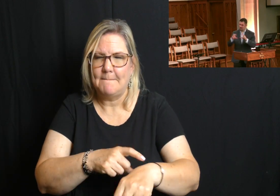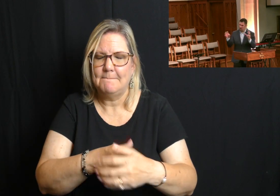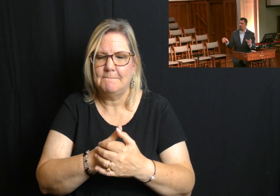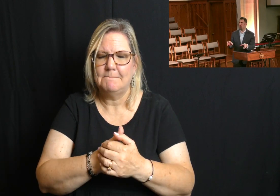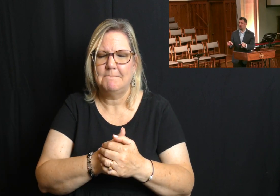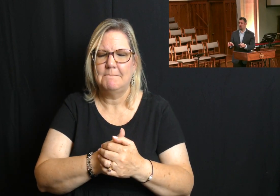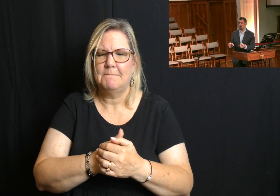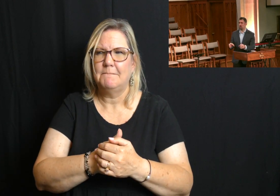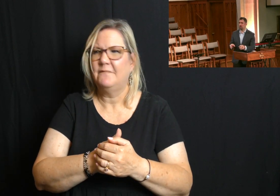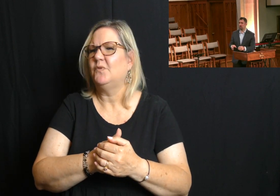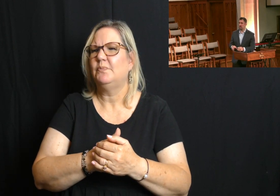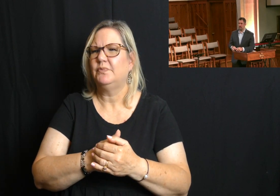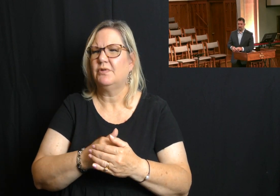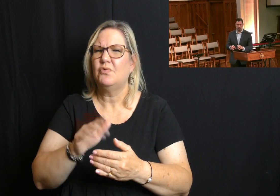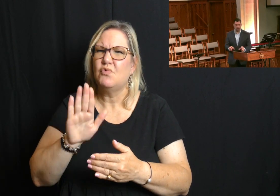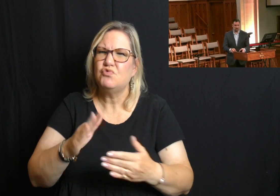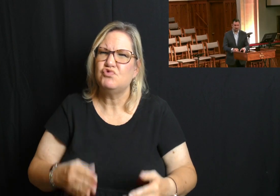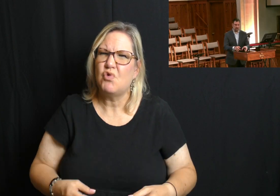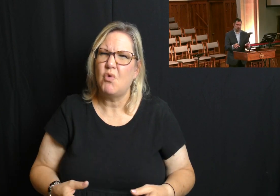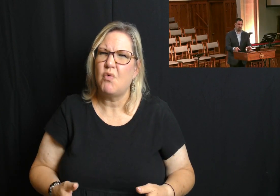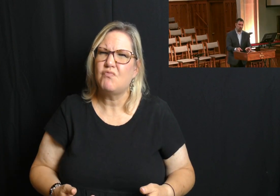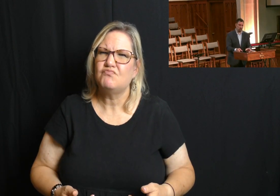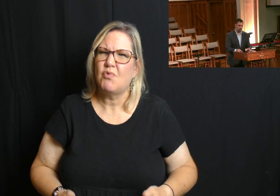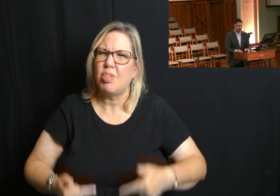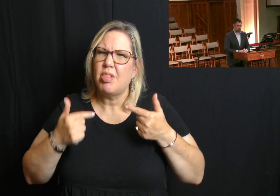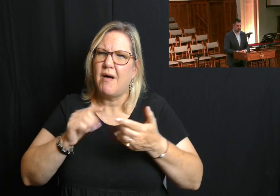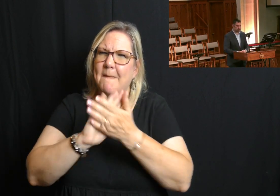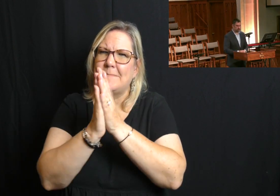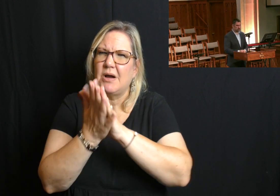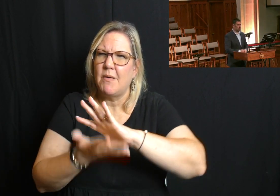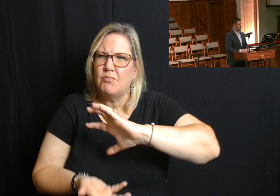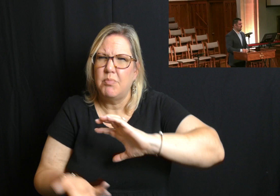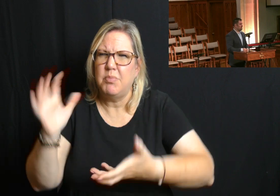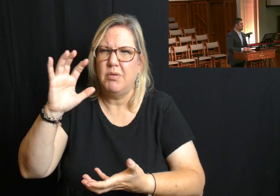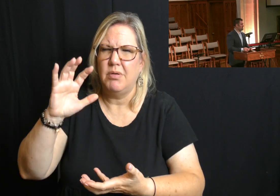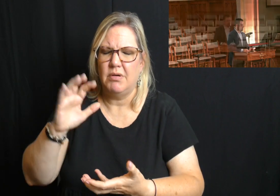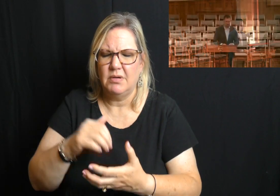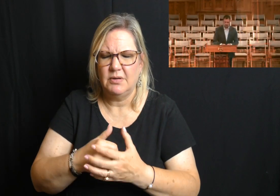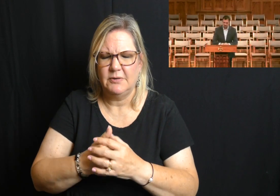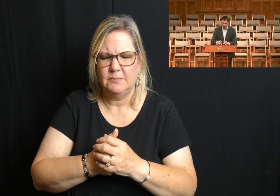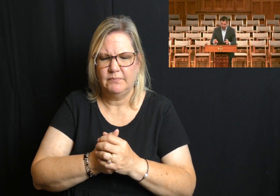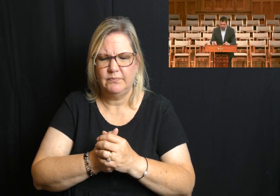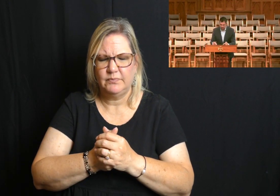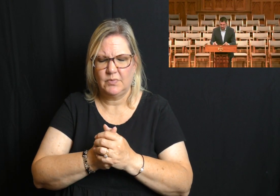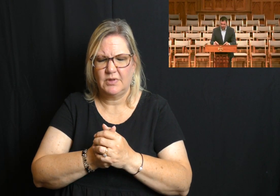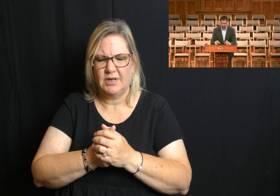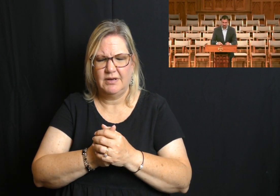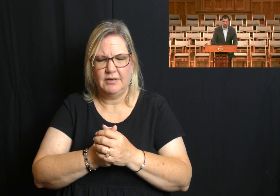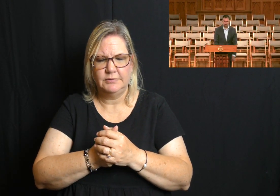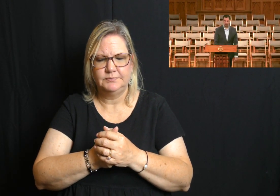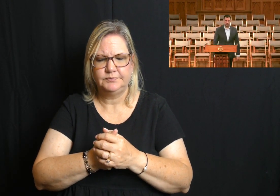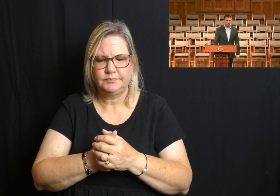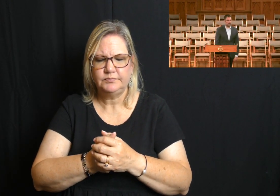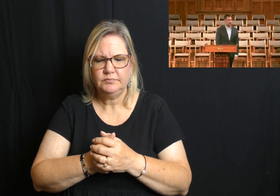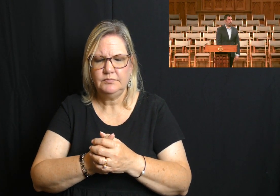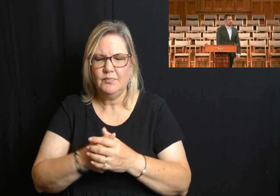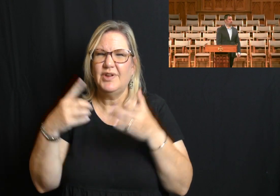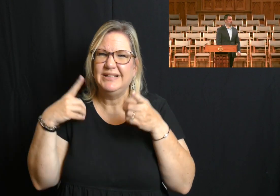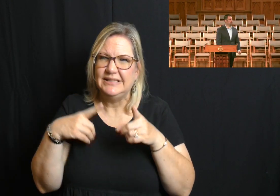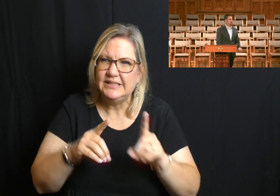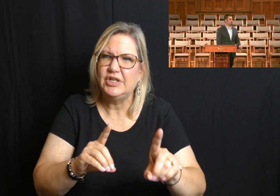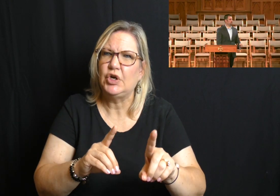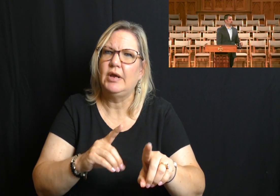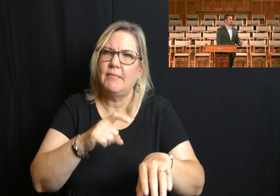this turmoil. And in the midst of that storm, in the midst of those uncertainties,